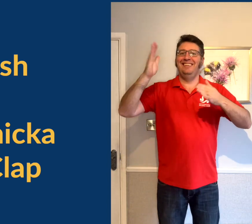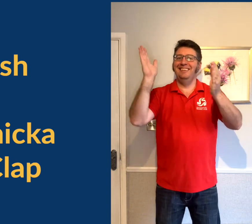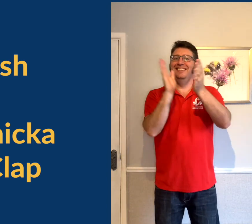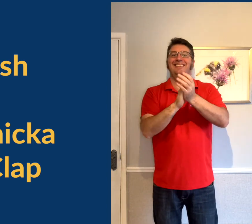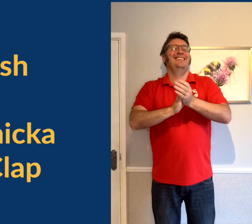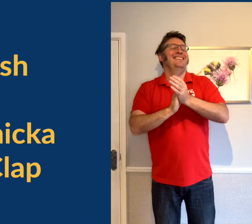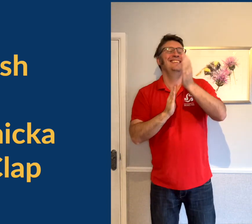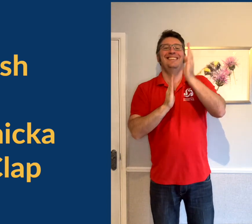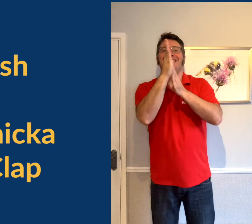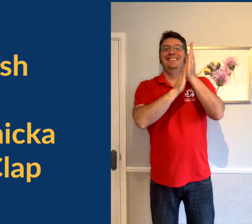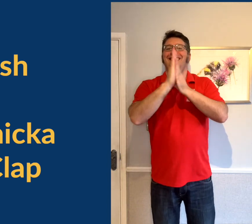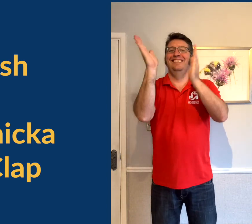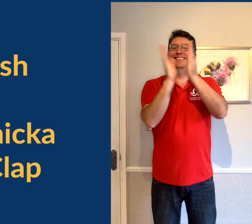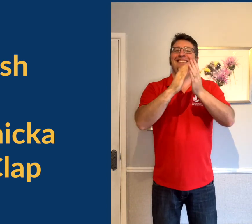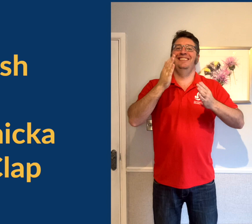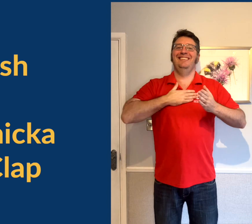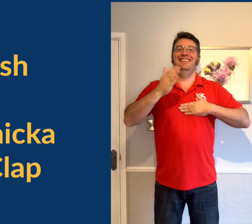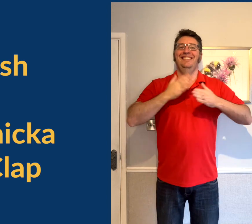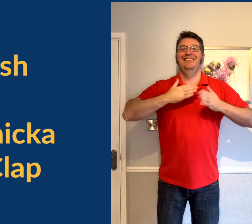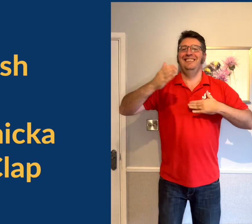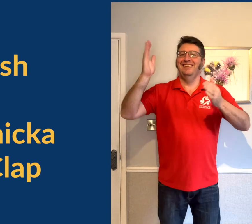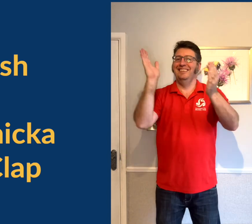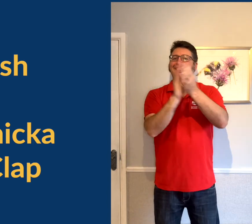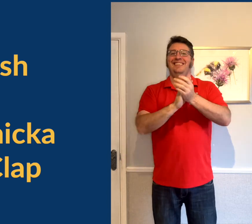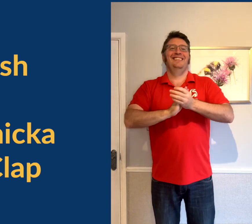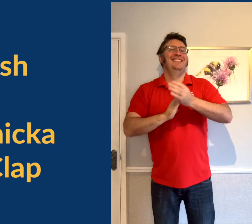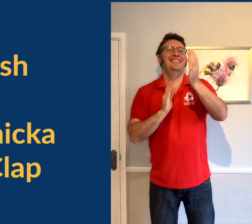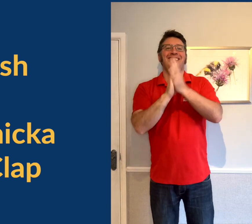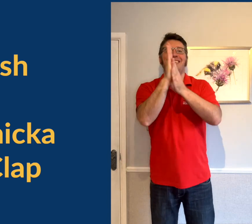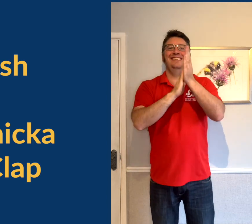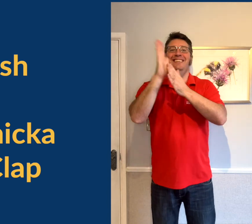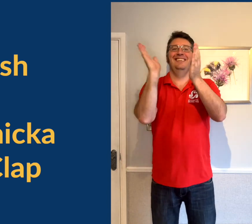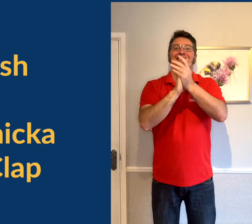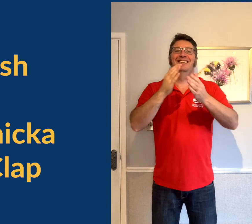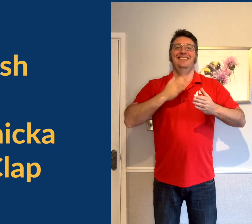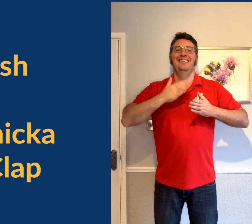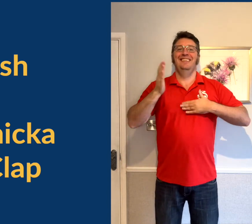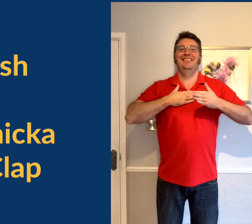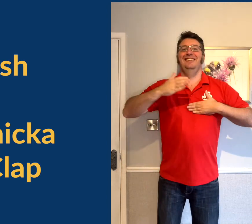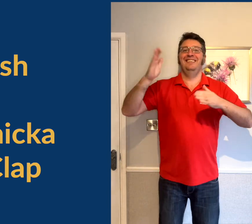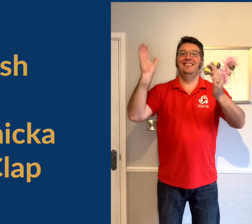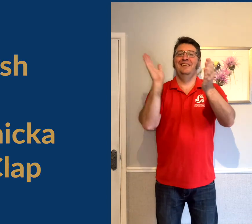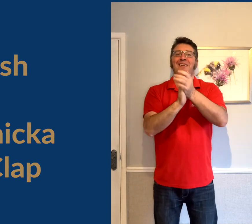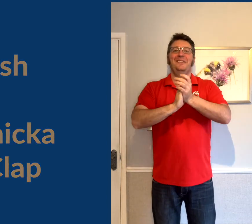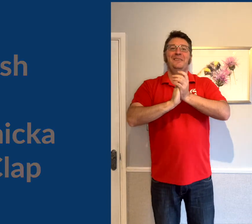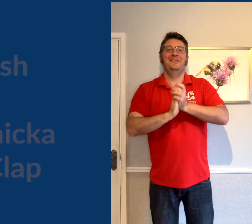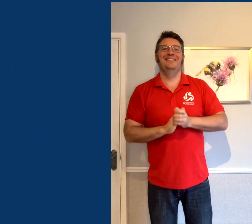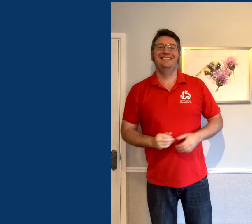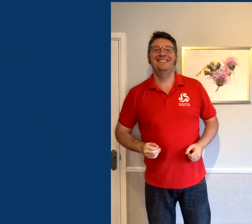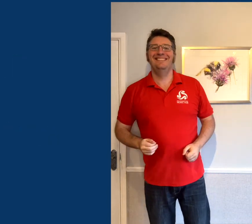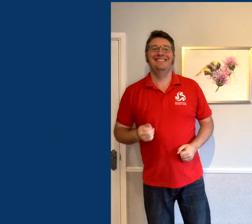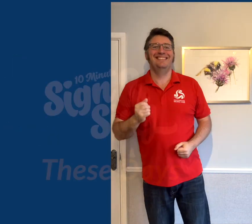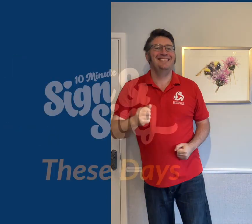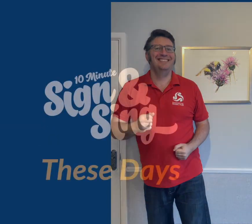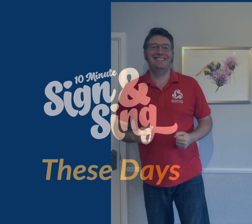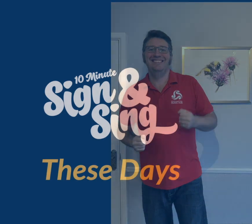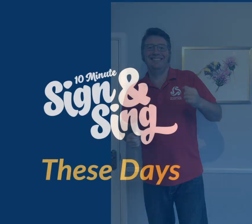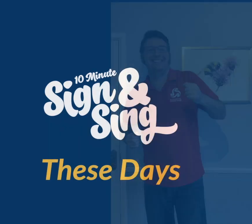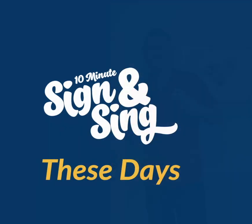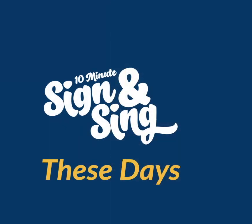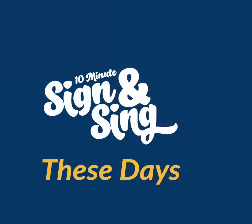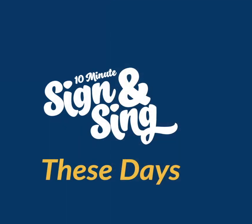were gonna study art. Love is just a tool to remind us who we are, and that we are not alone when we're walking in the dark.